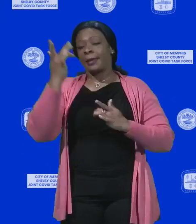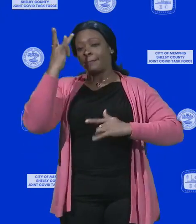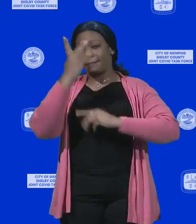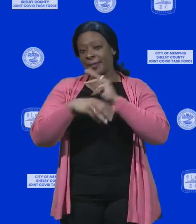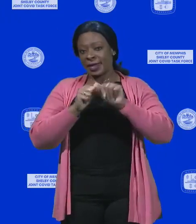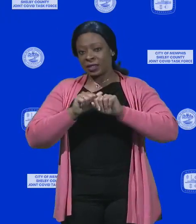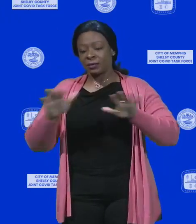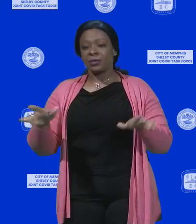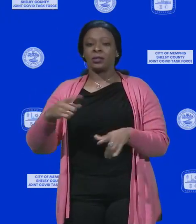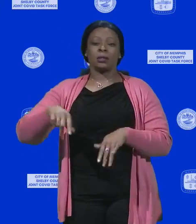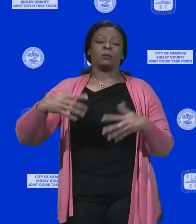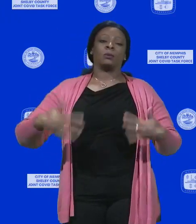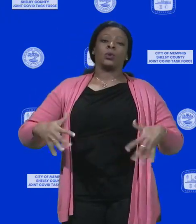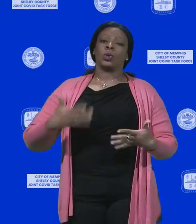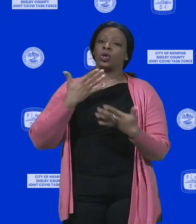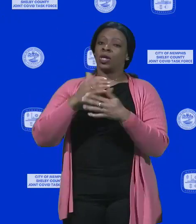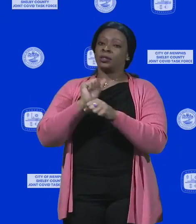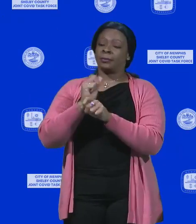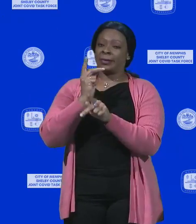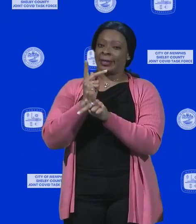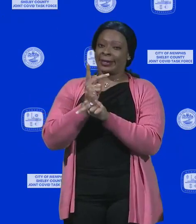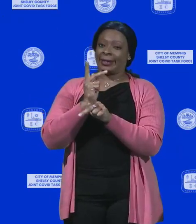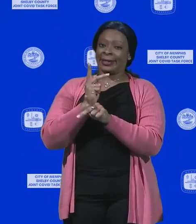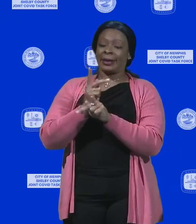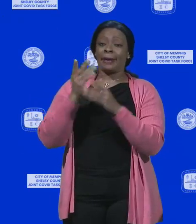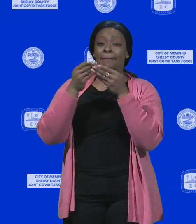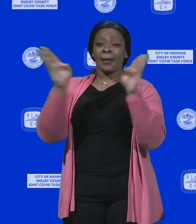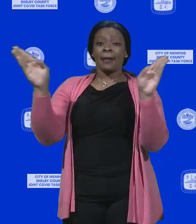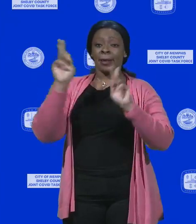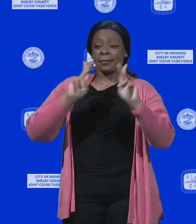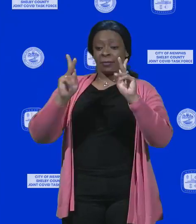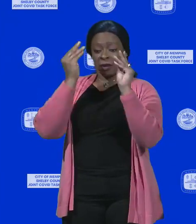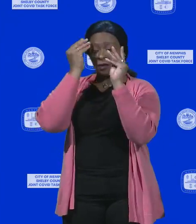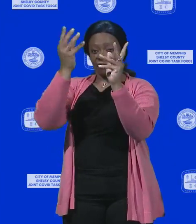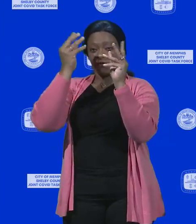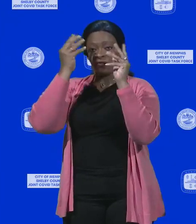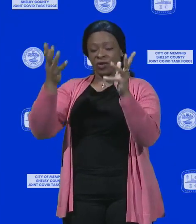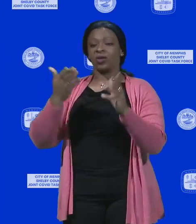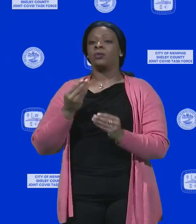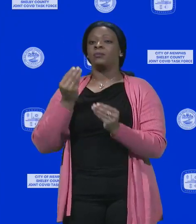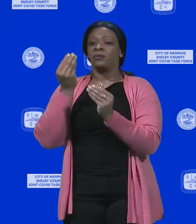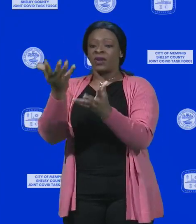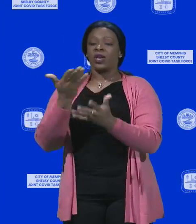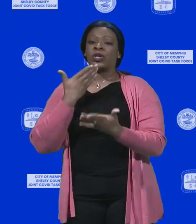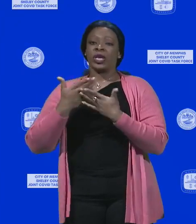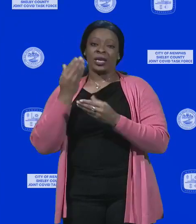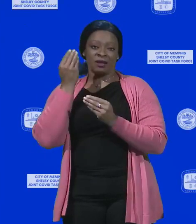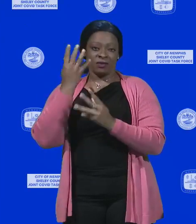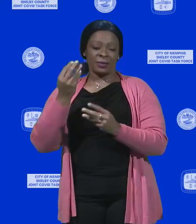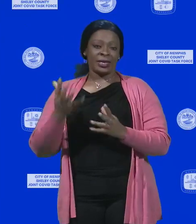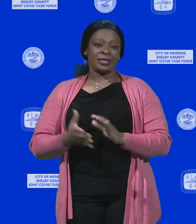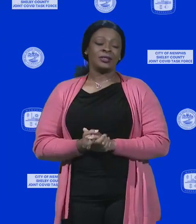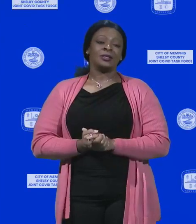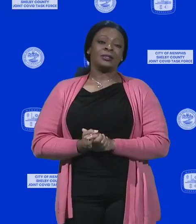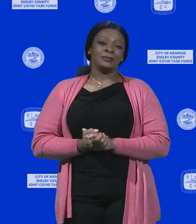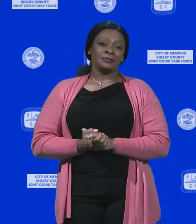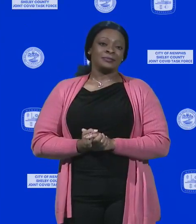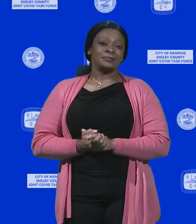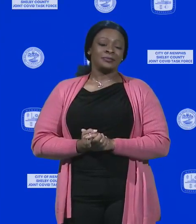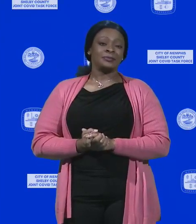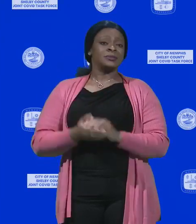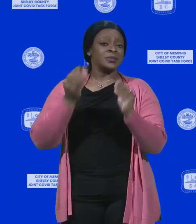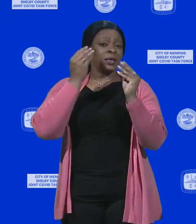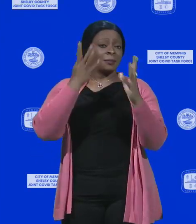think y'all have done a really good job of keeping the public informed, and we've tried to give you good information. But